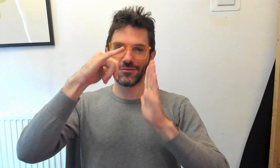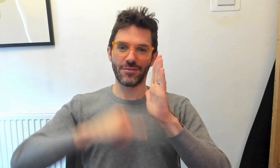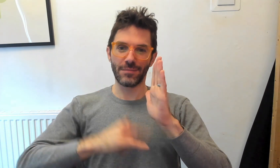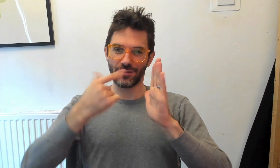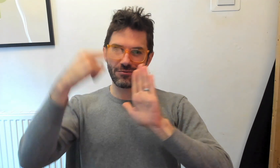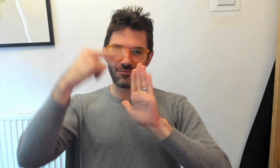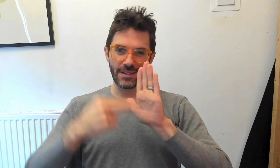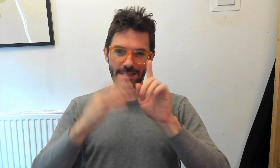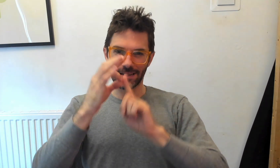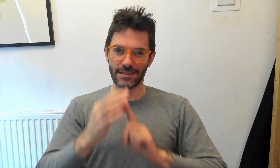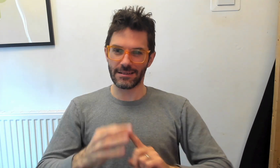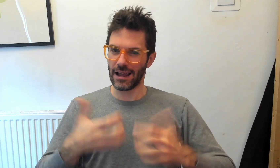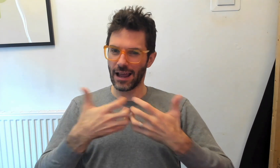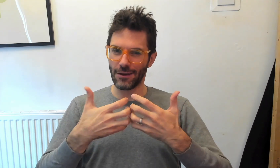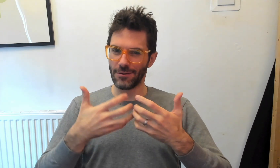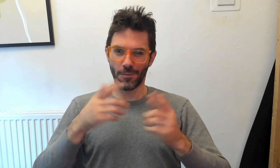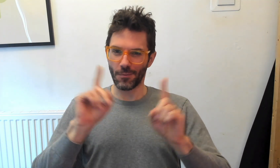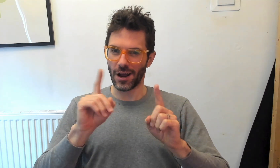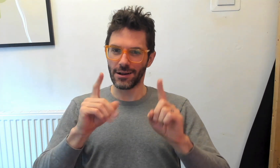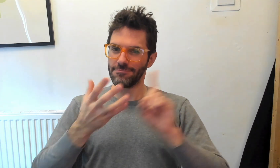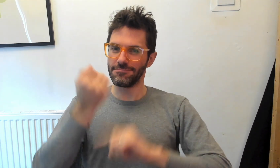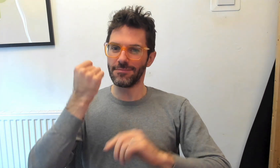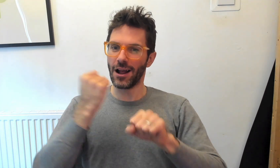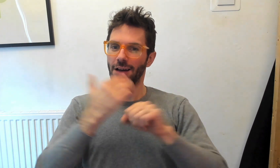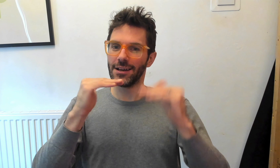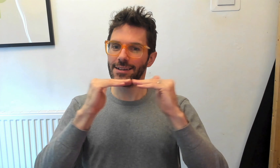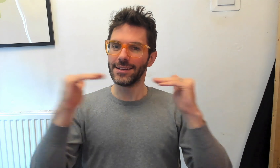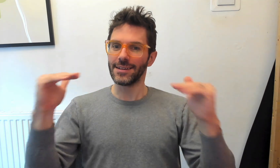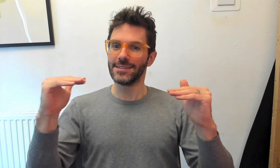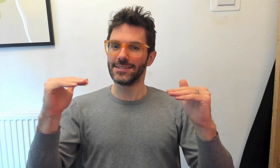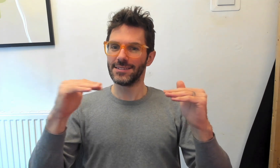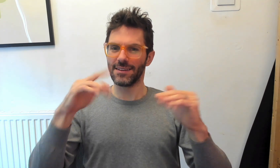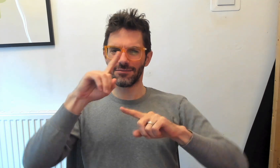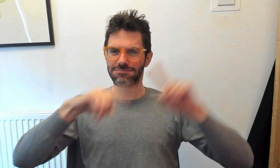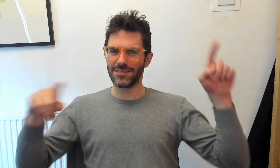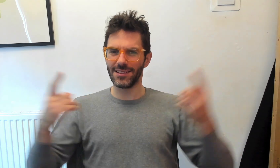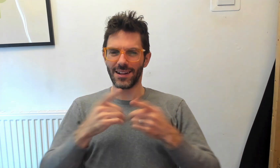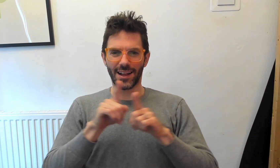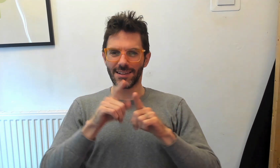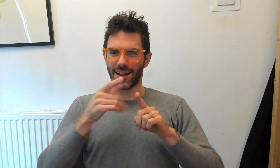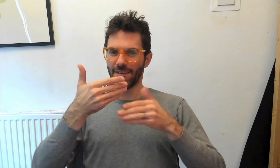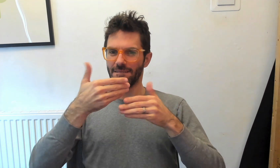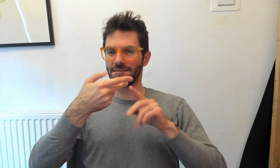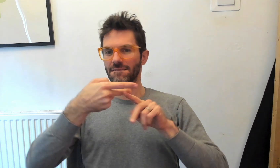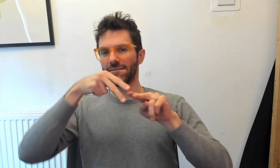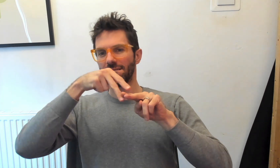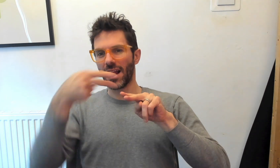that document so you can have a look at what's included to achieve gold standard. But it